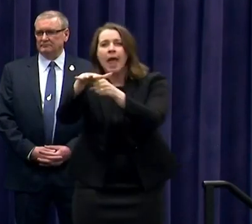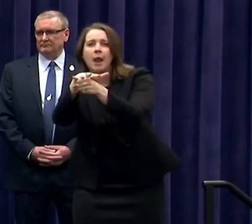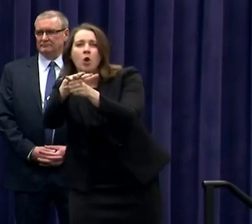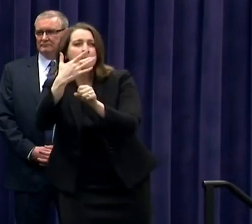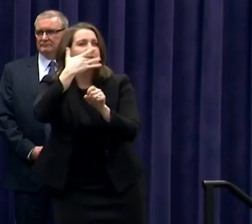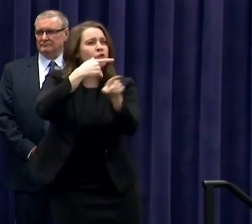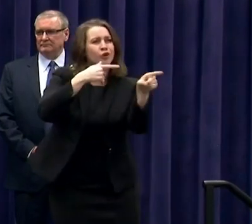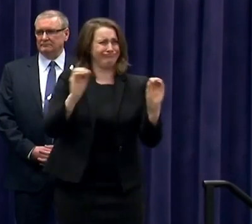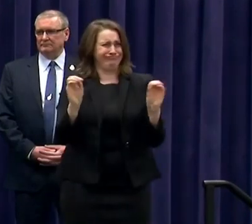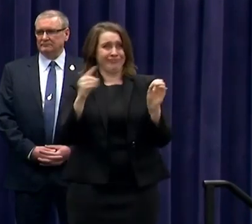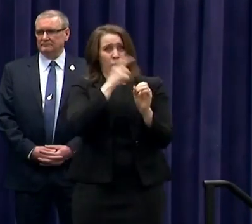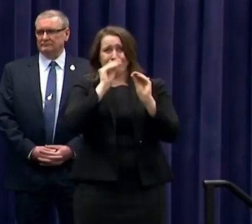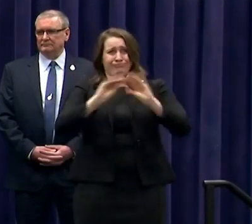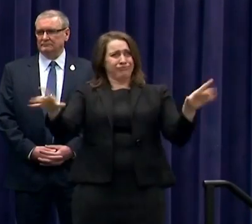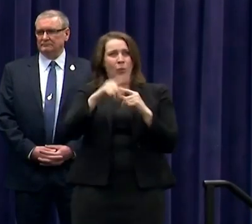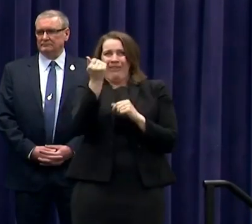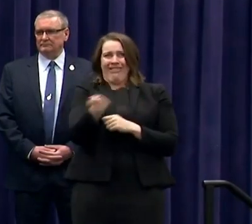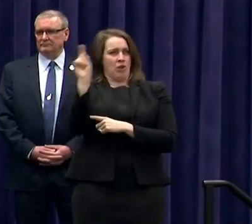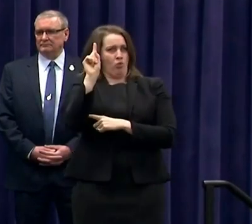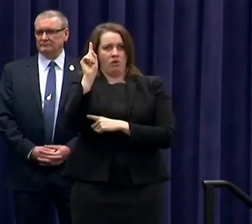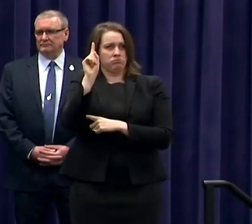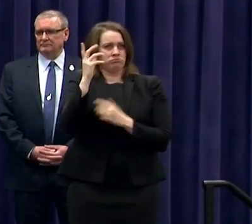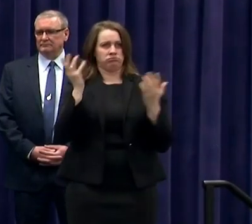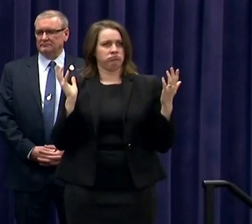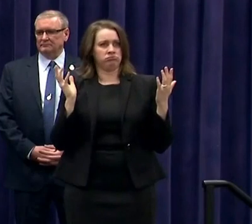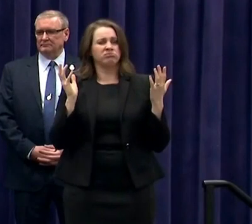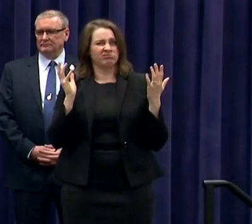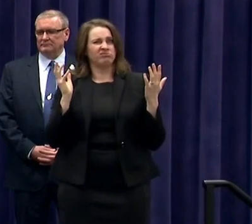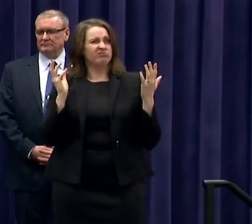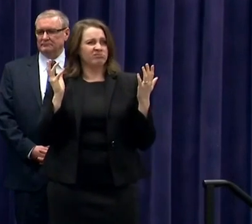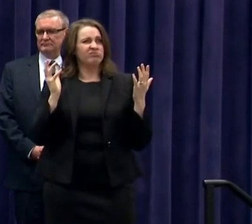It's not surprising that we're starting to see